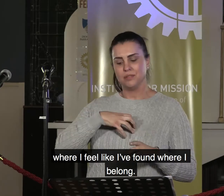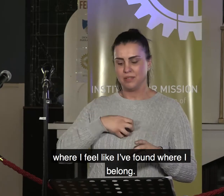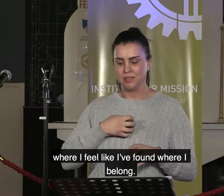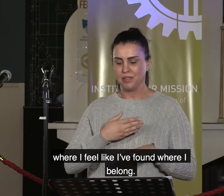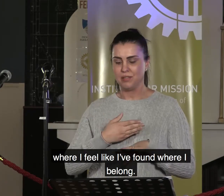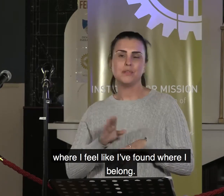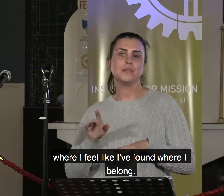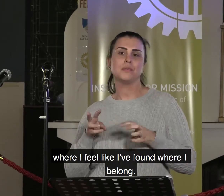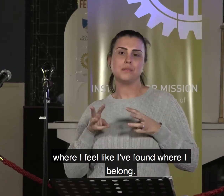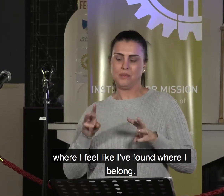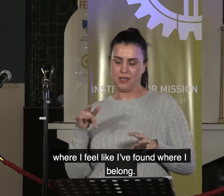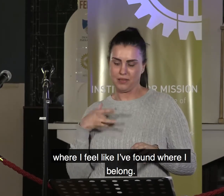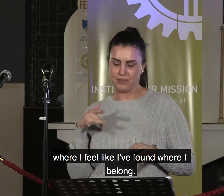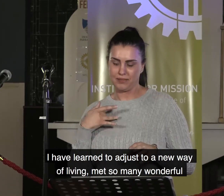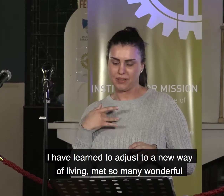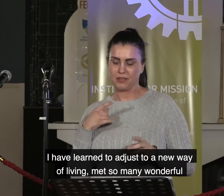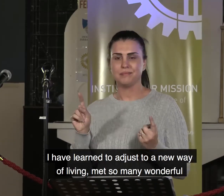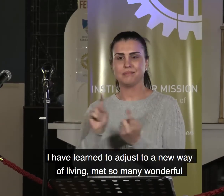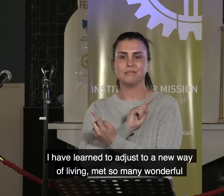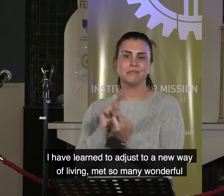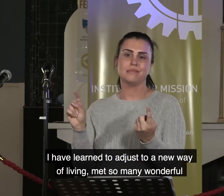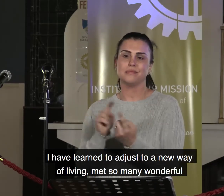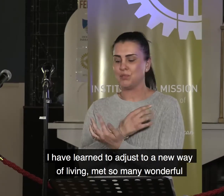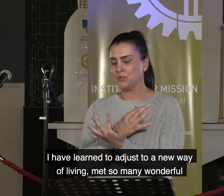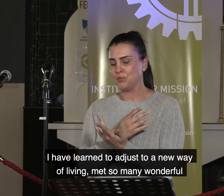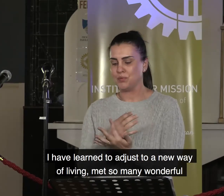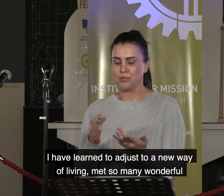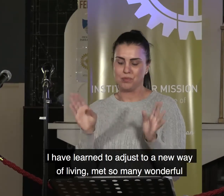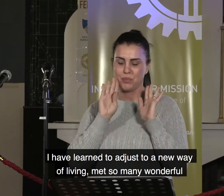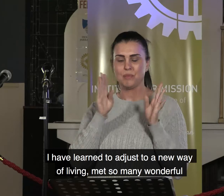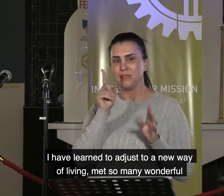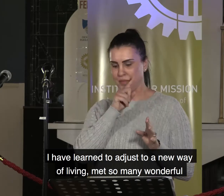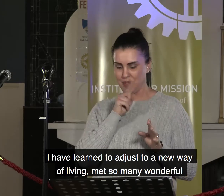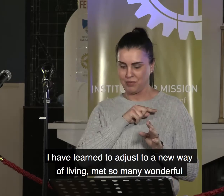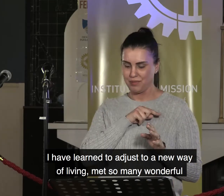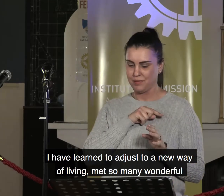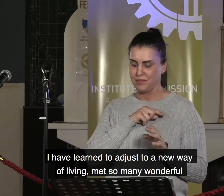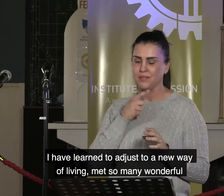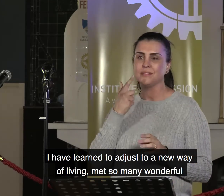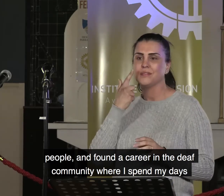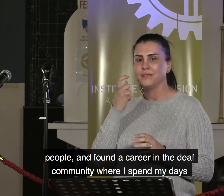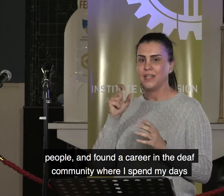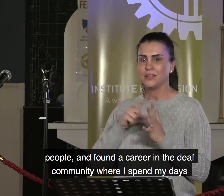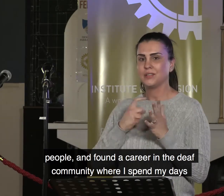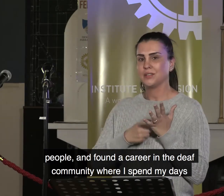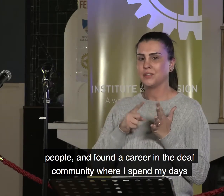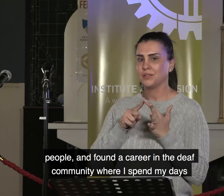found where I belong. I have learned to adjust to a new way of living, met so many wonderful people,